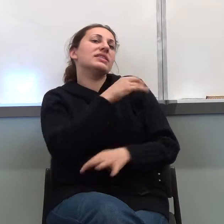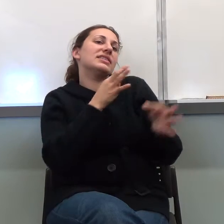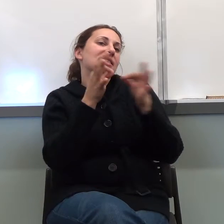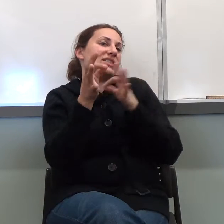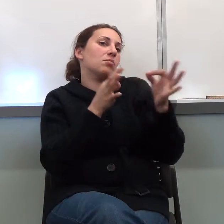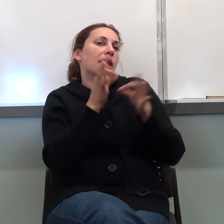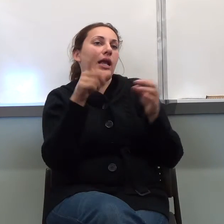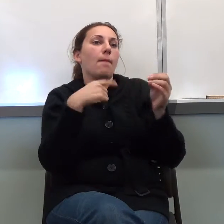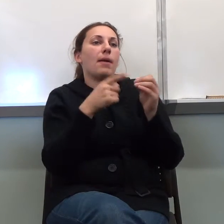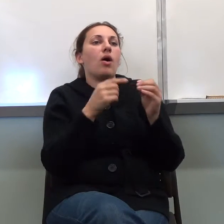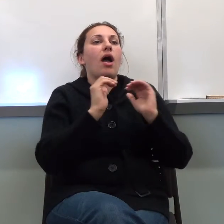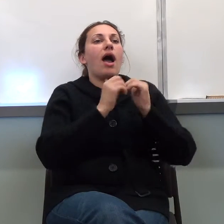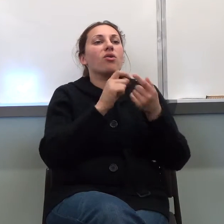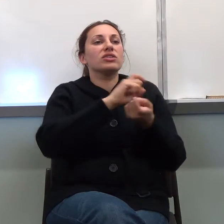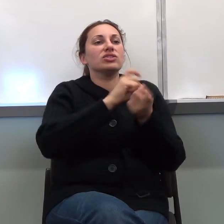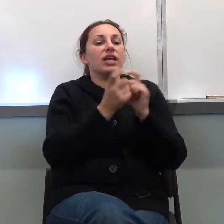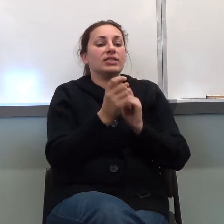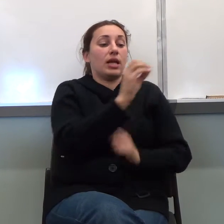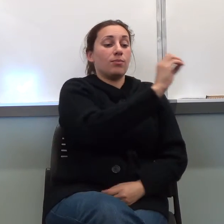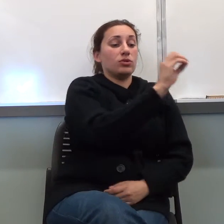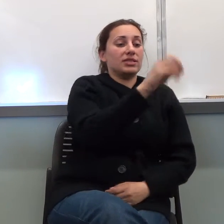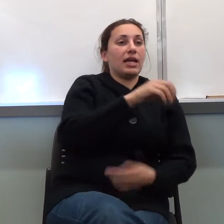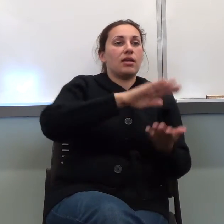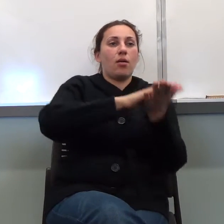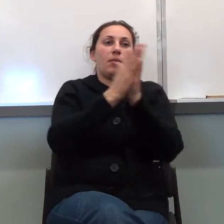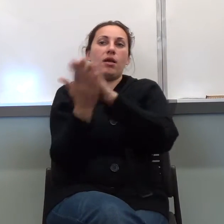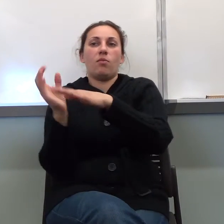And the way to do that is drop the percent sign